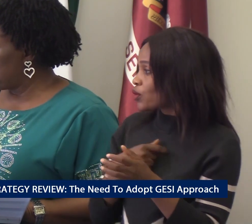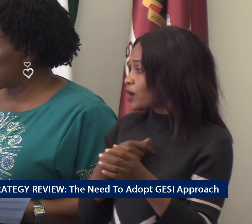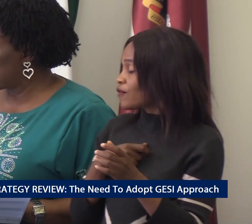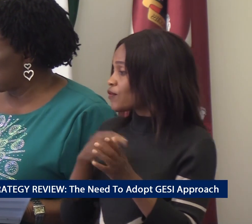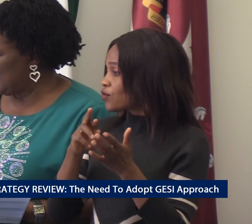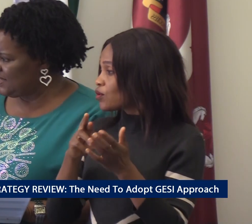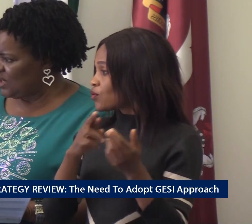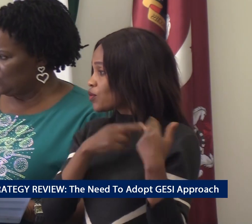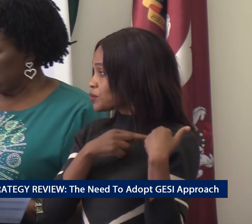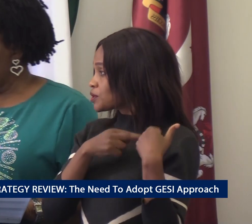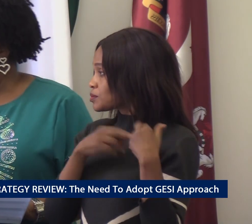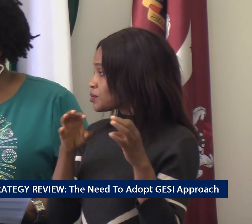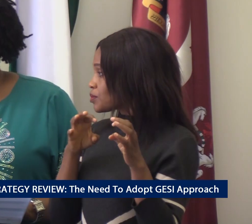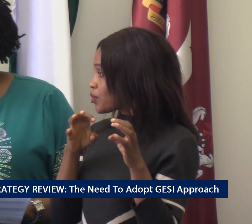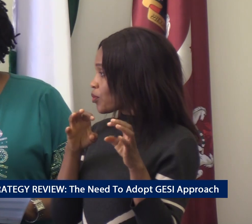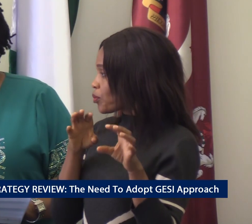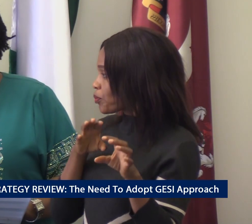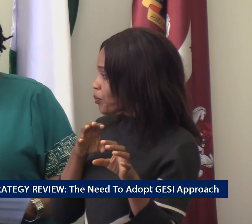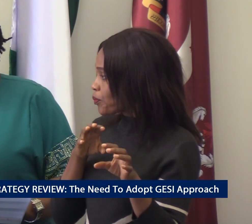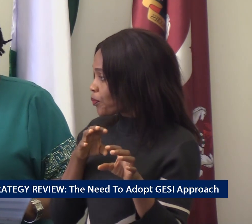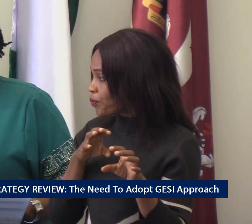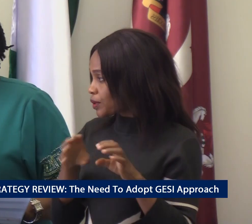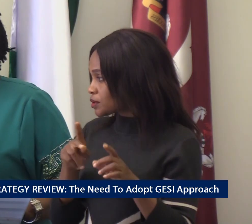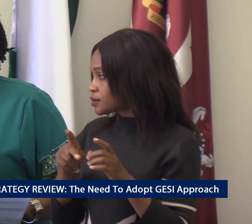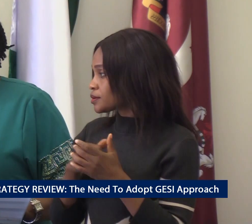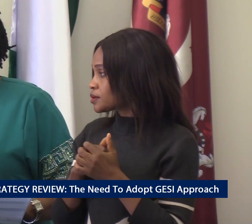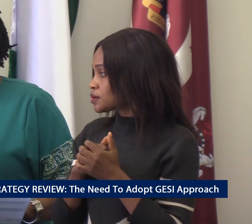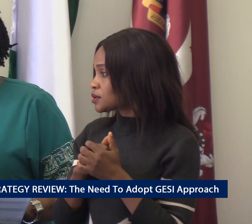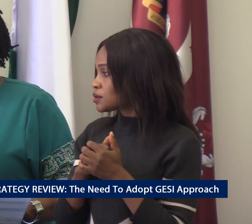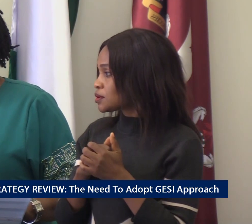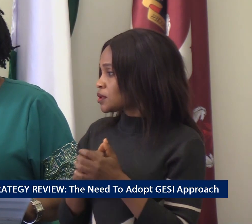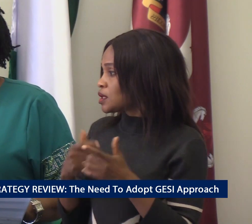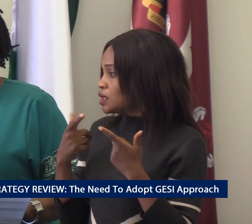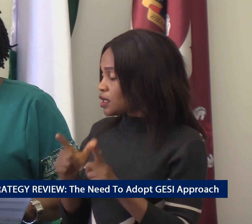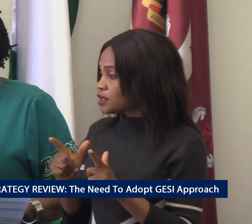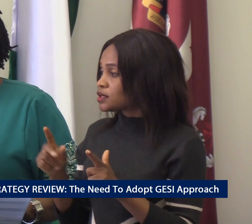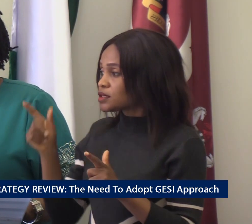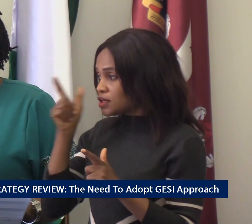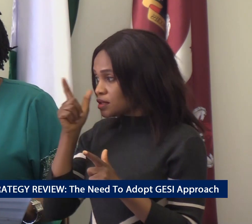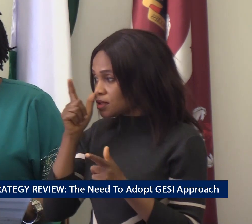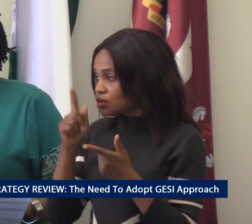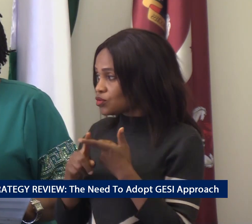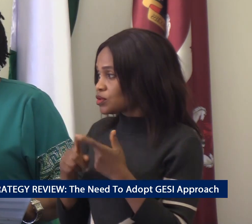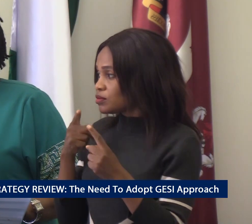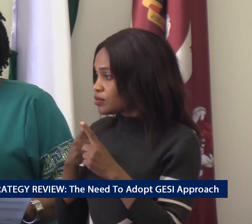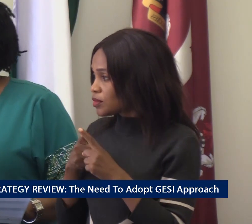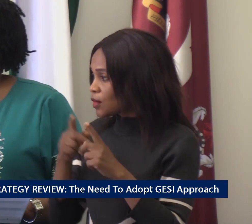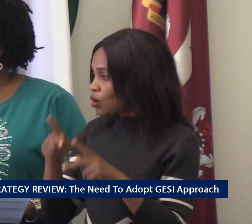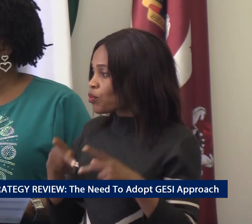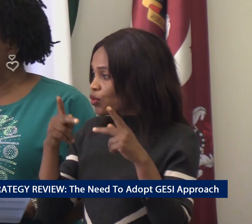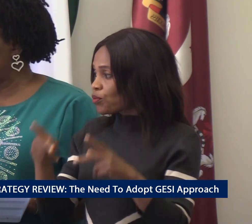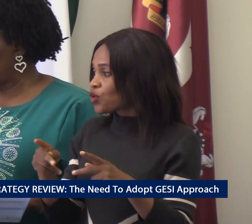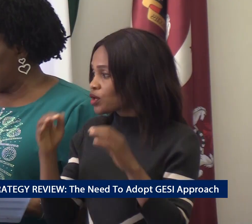will leave the responsible parties alone. When you see the document, you'll get it. But let's listen to the objective. The first objective is promote